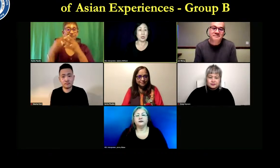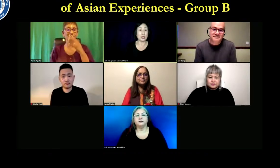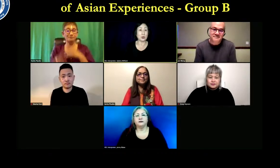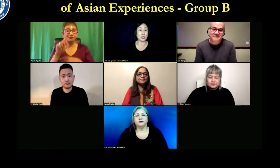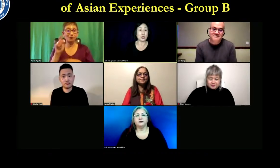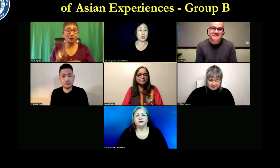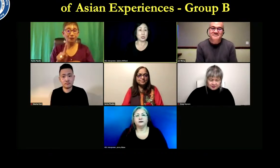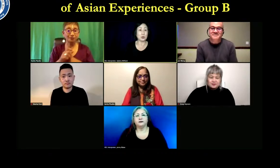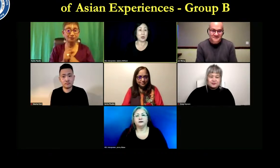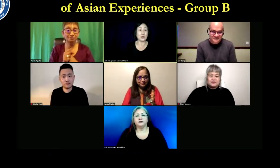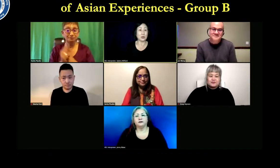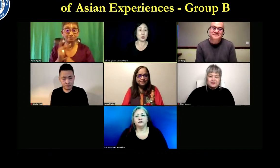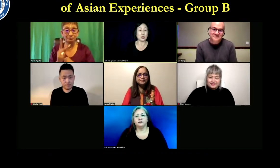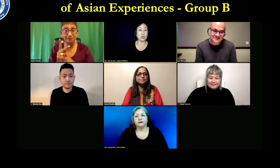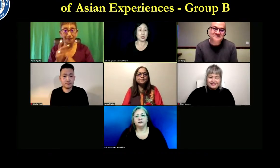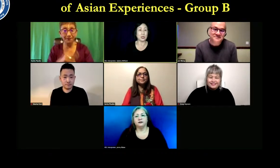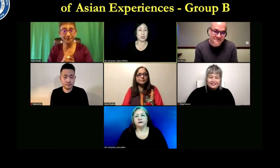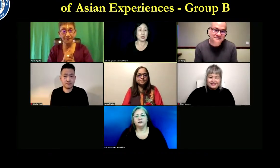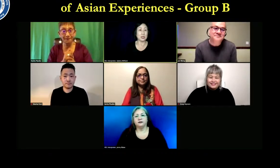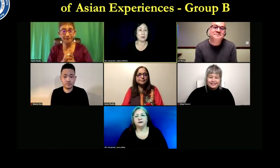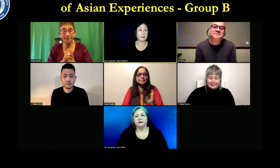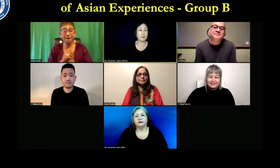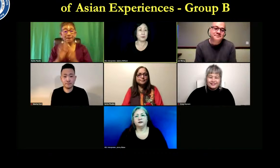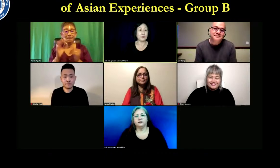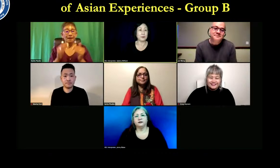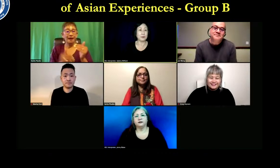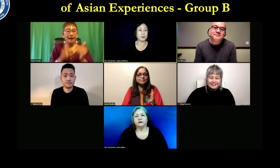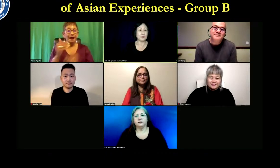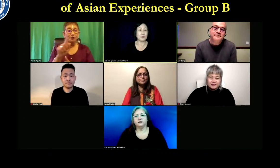on to another question, because we have other questions on the list.